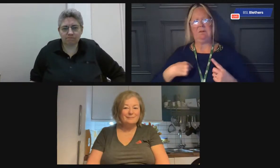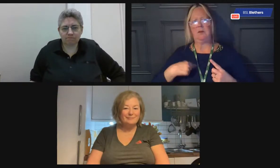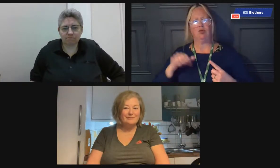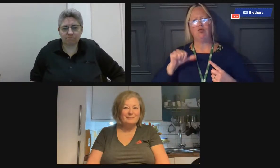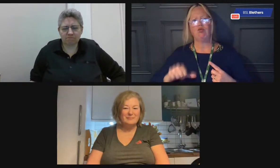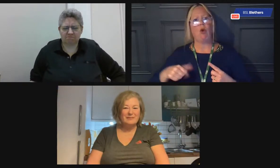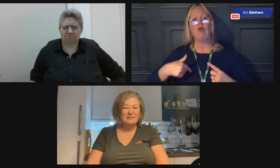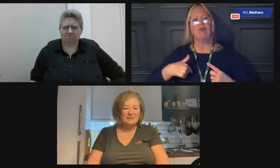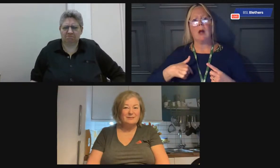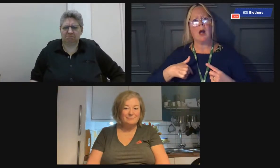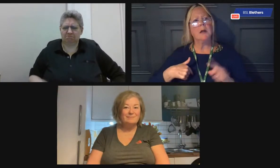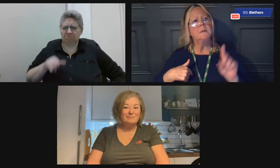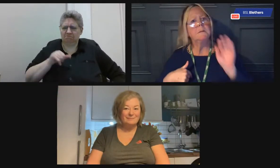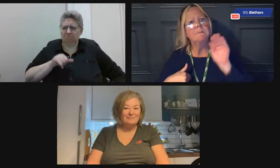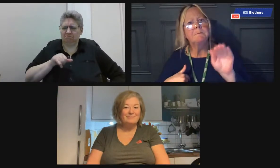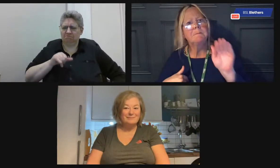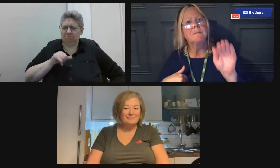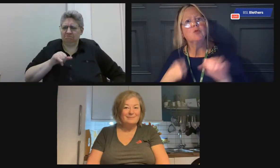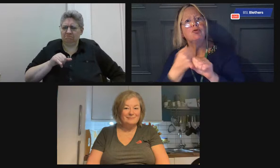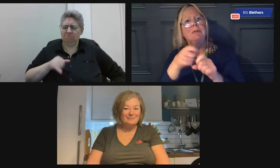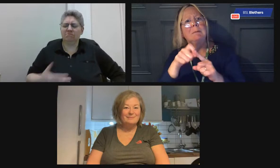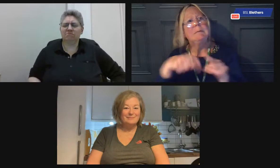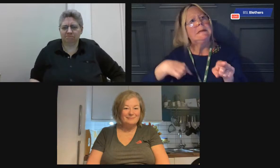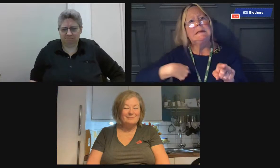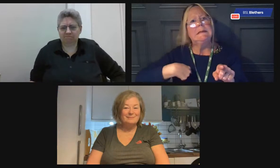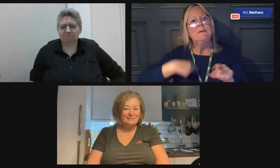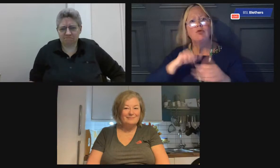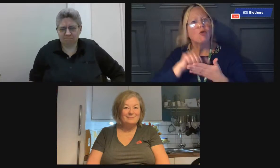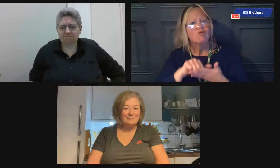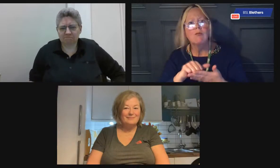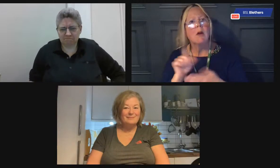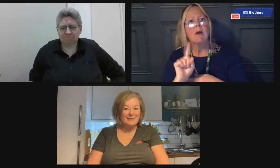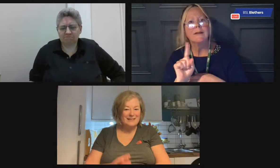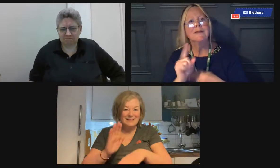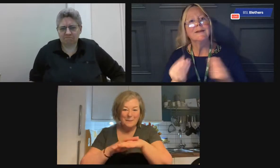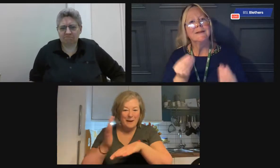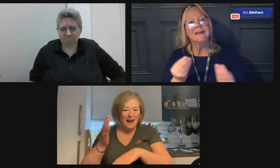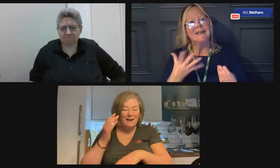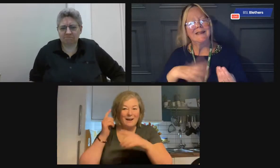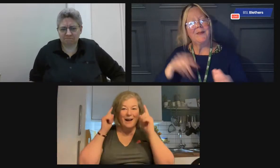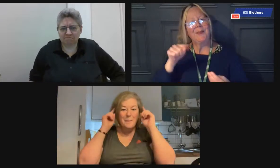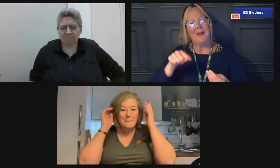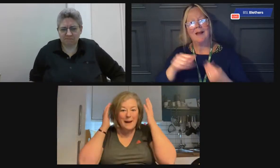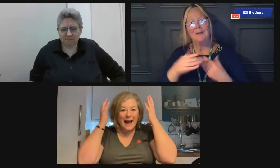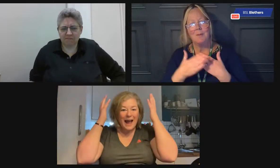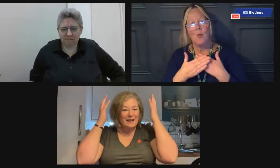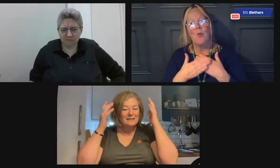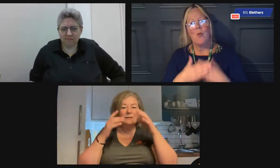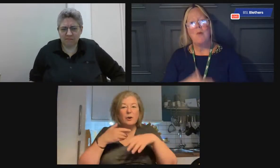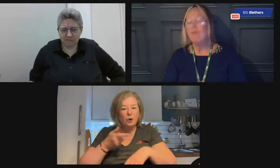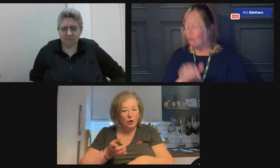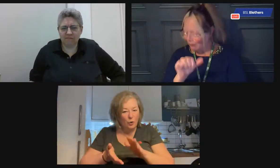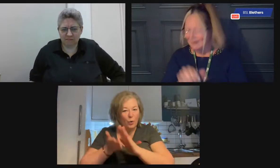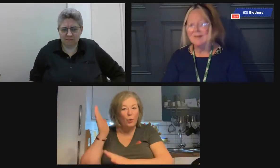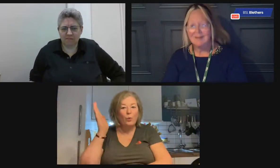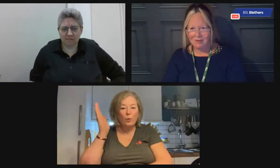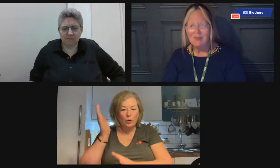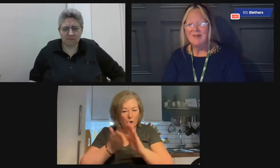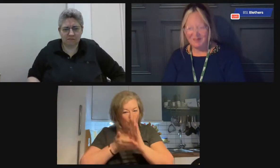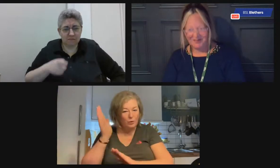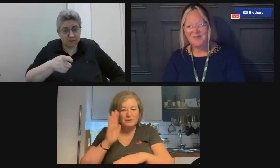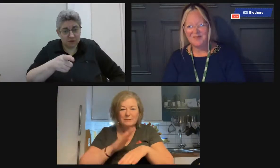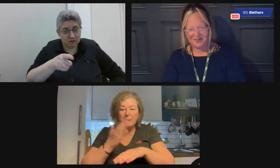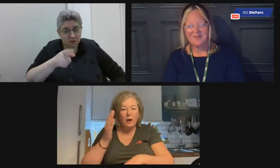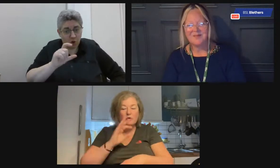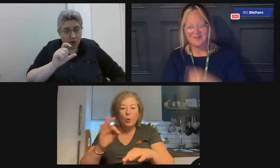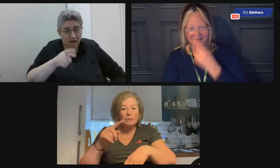more, we can notice something isn't right. We can notice a difference, and we can say to the GP, something feels wrong. And